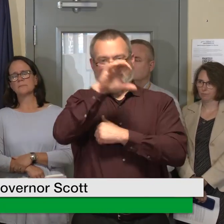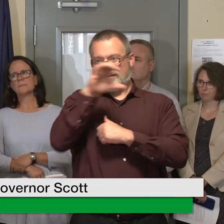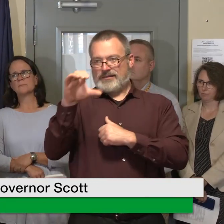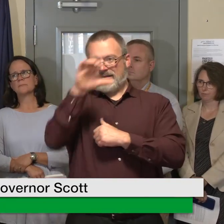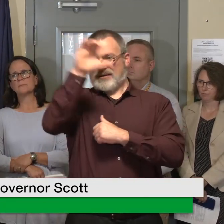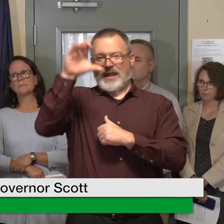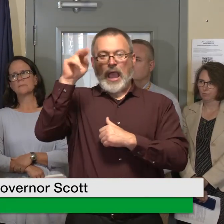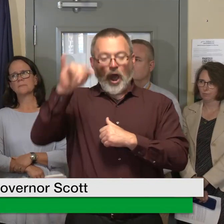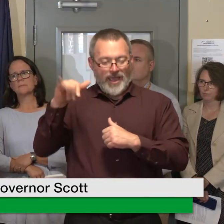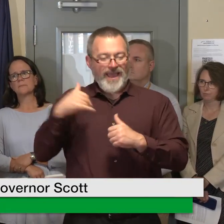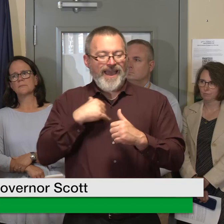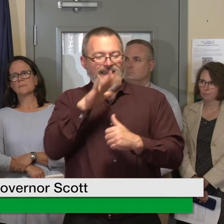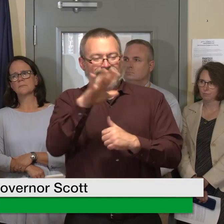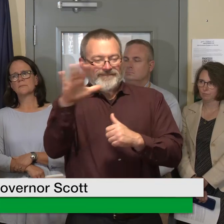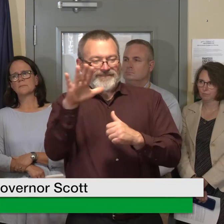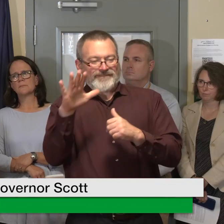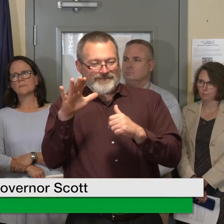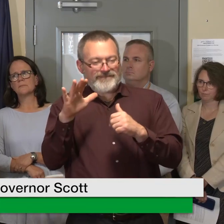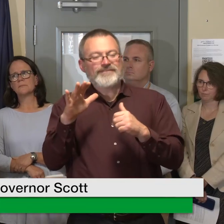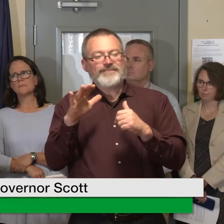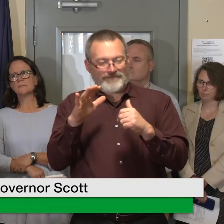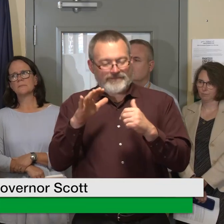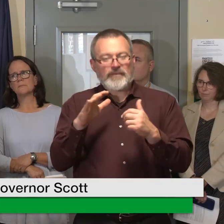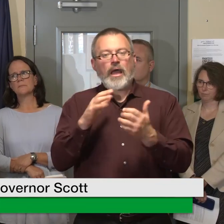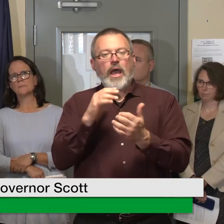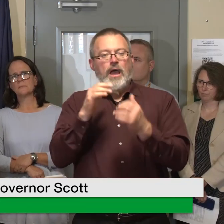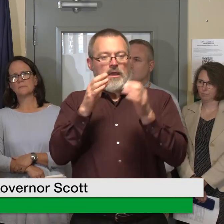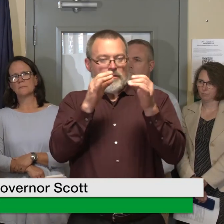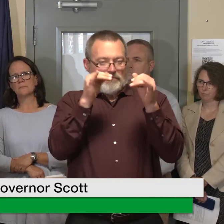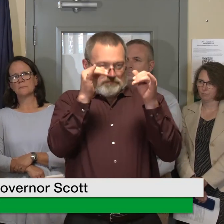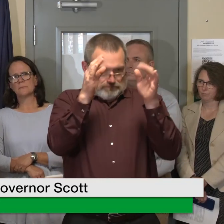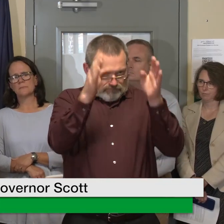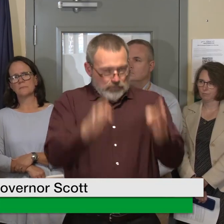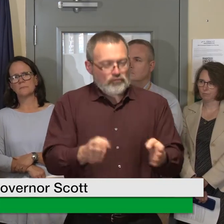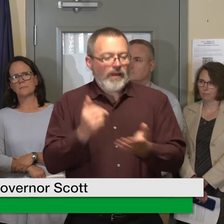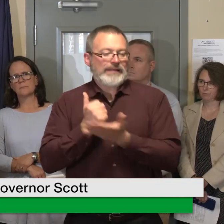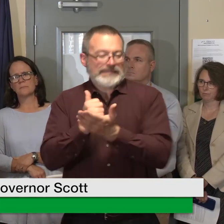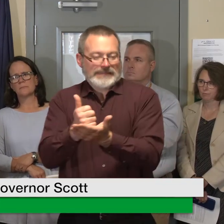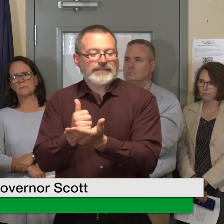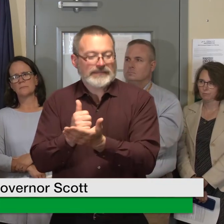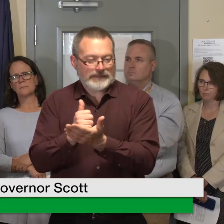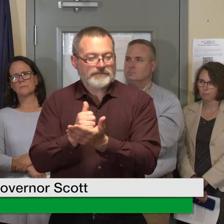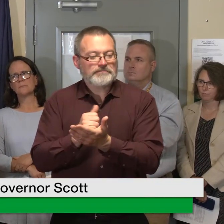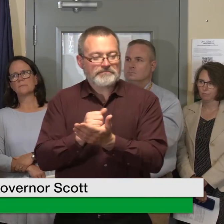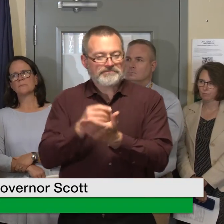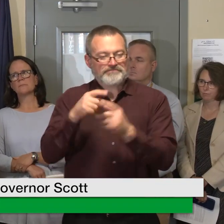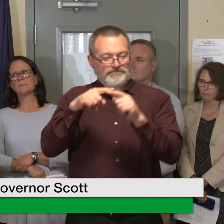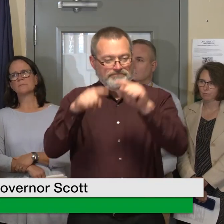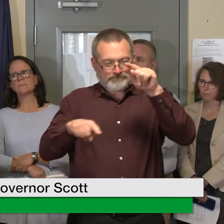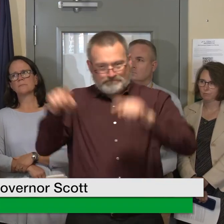the threshold for IA. It's not a specific dollar amount, but it's damage and how it impacts